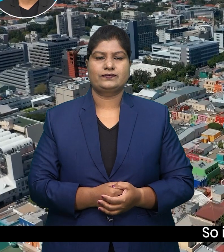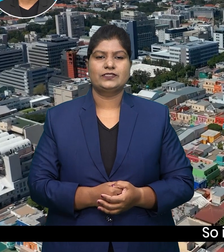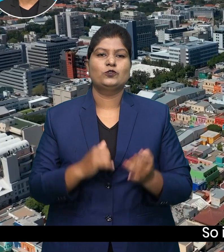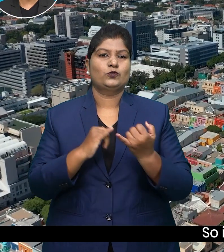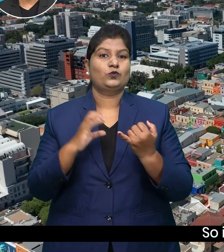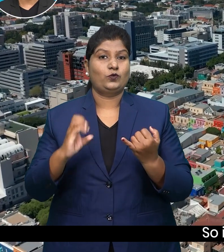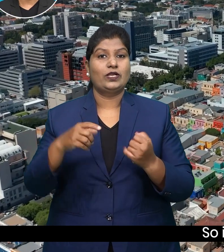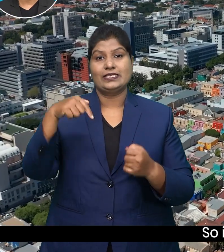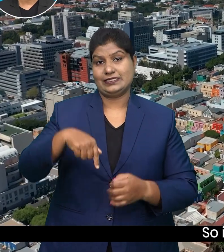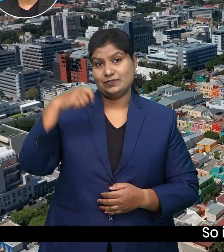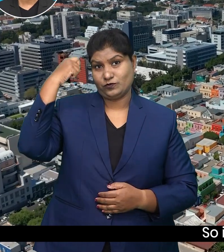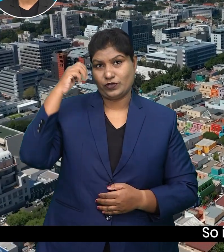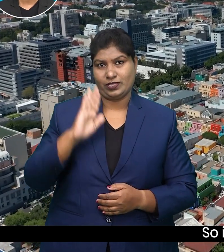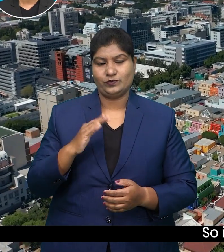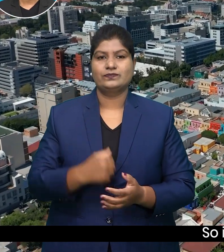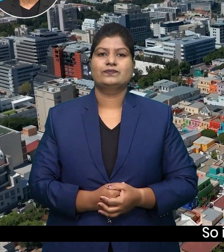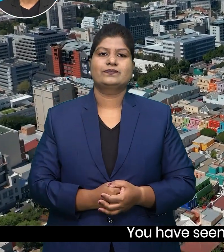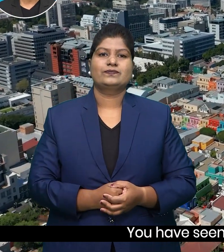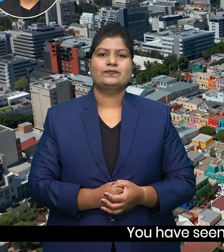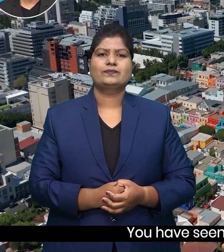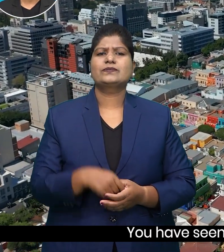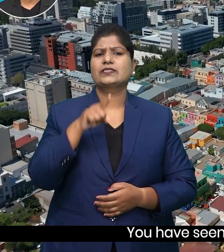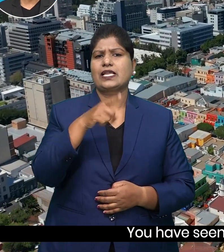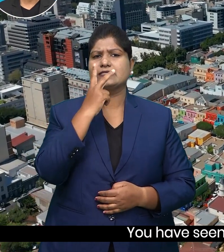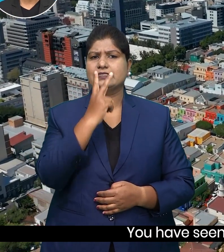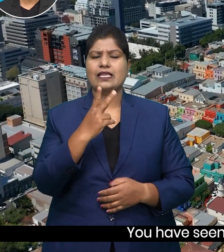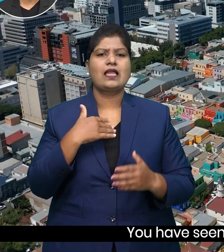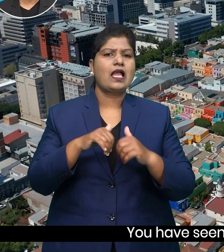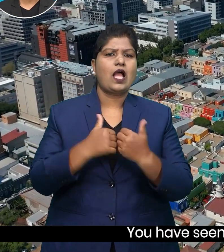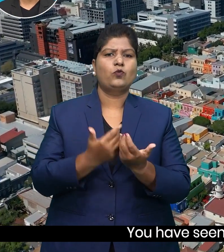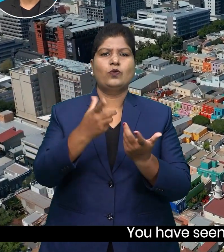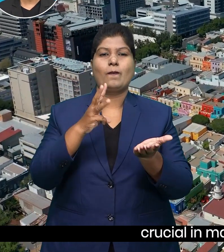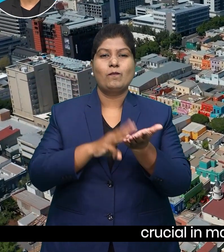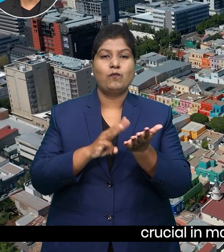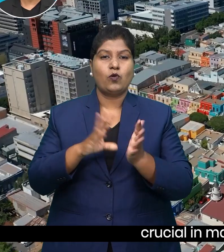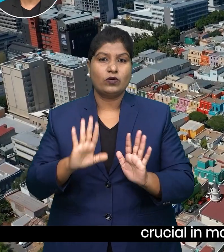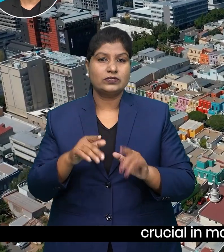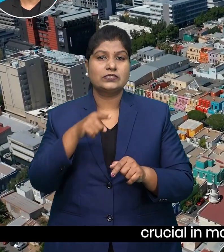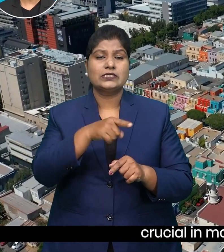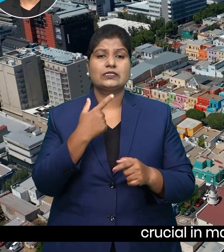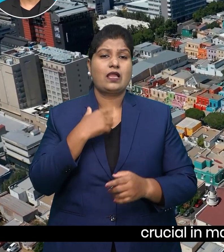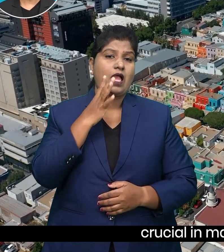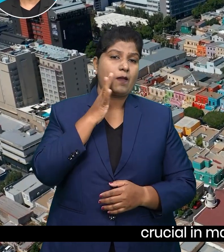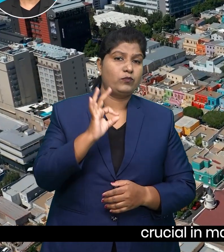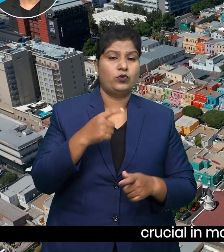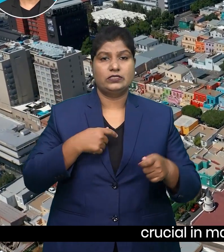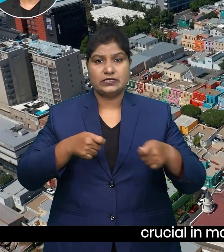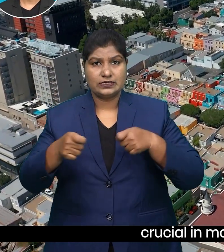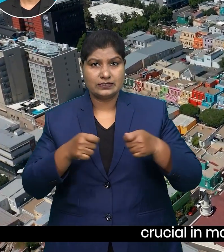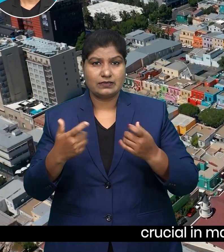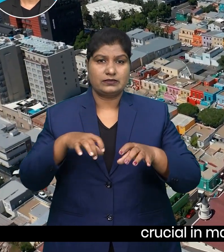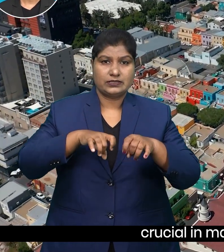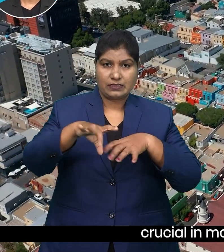So, in this video, you've seen how municipalities are crucial in managing urban